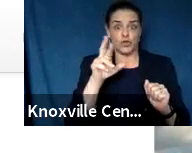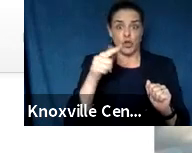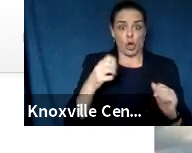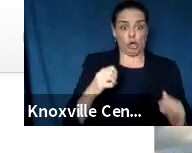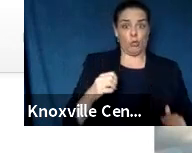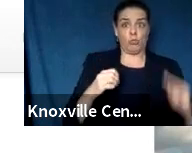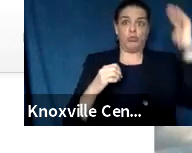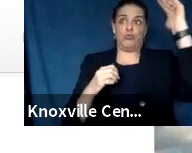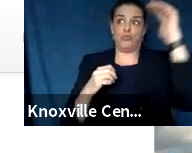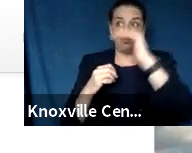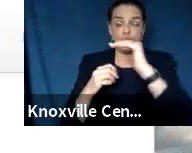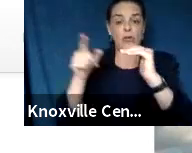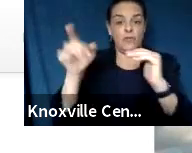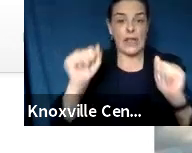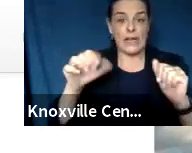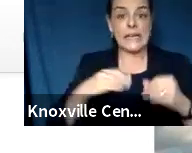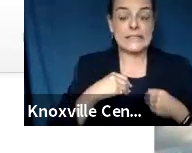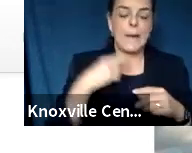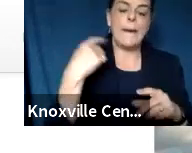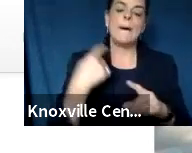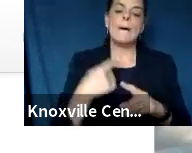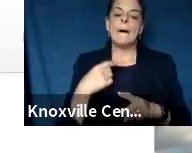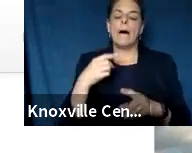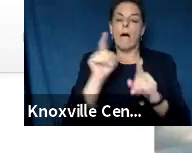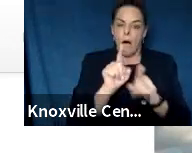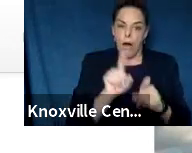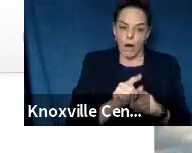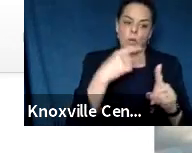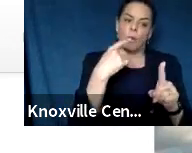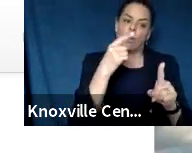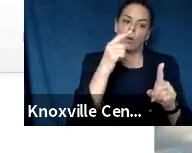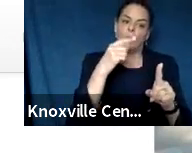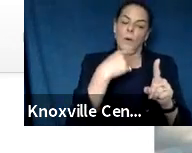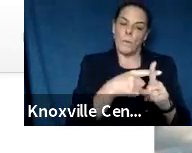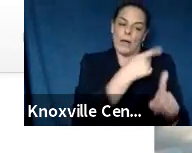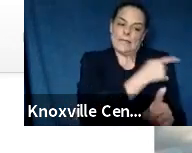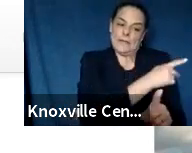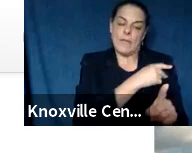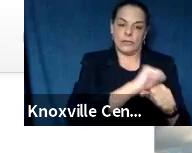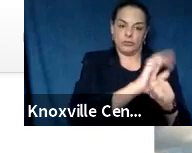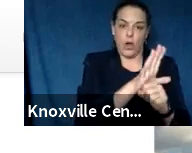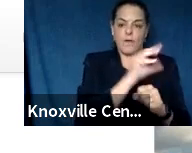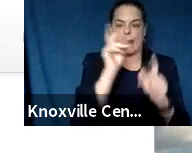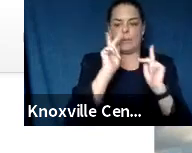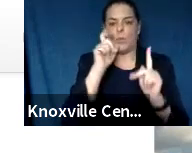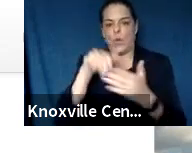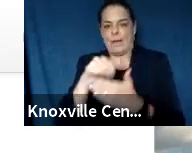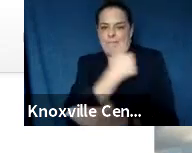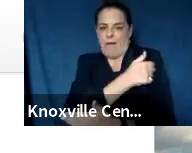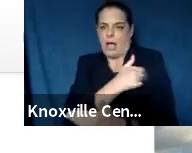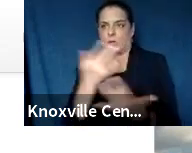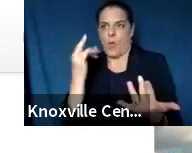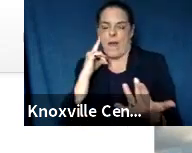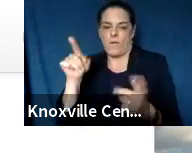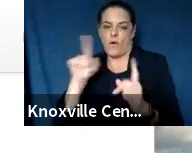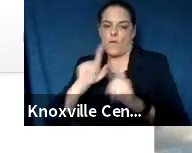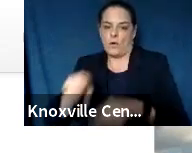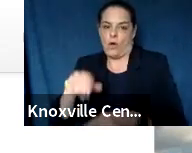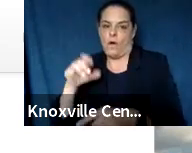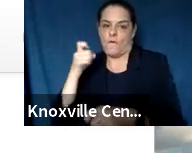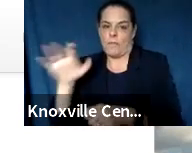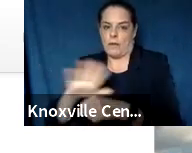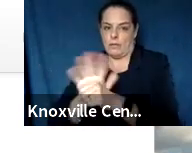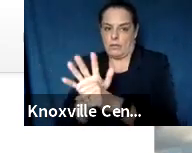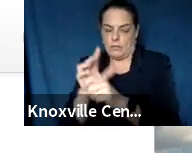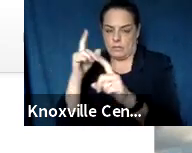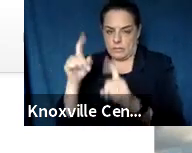as COVID positive patients and patients with pending test results in the hospital. These data are gathered from the information